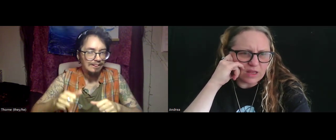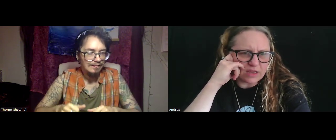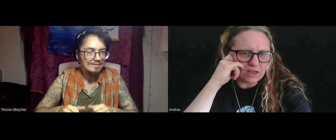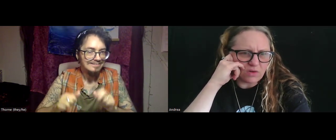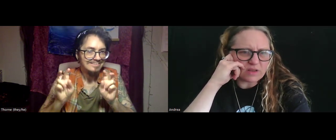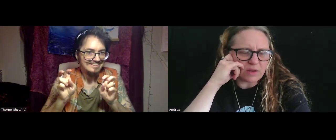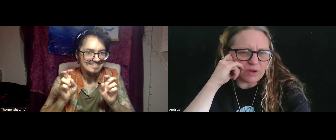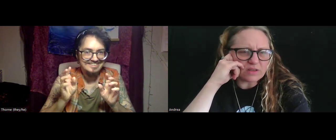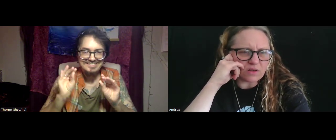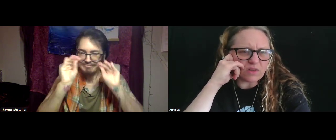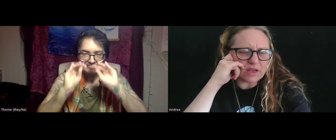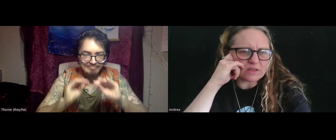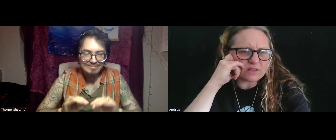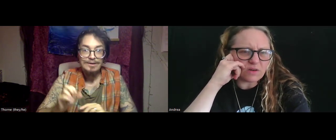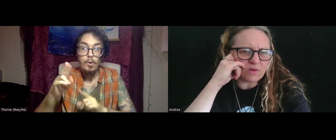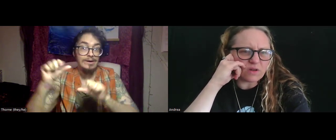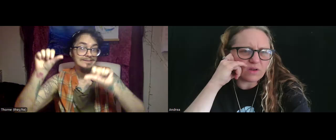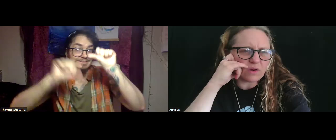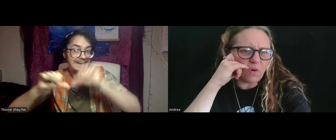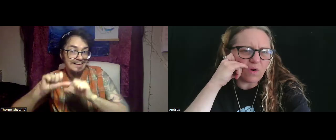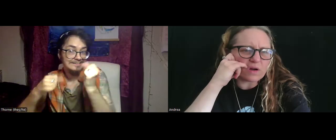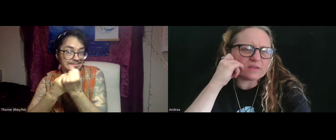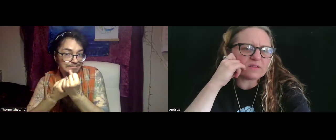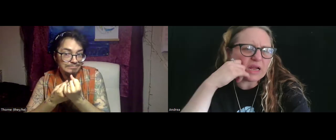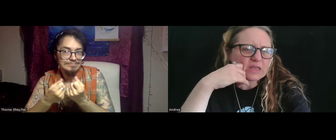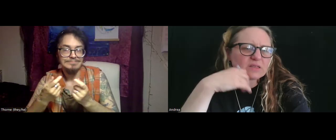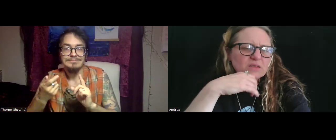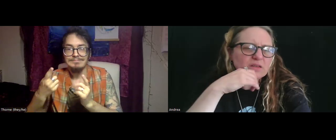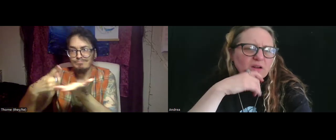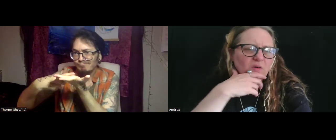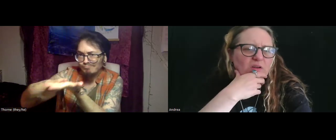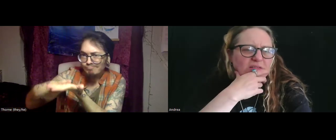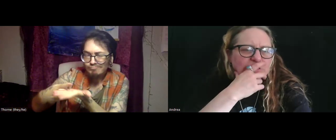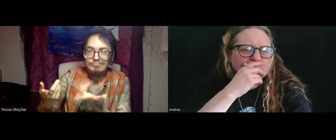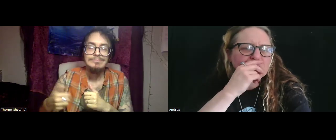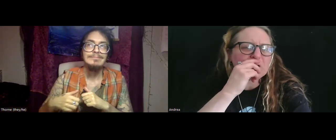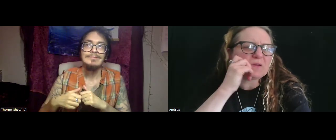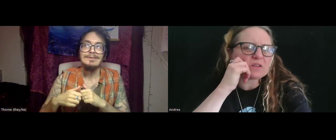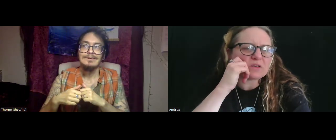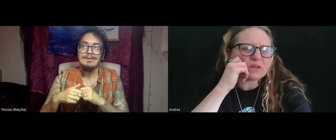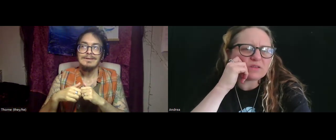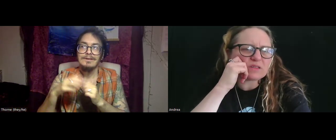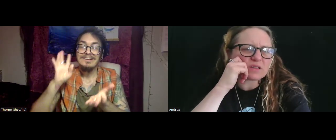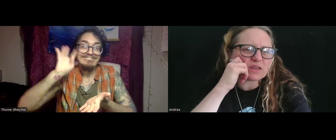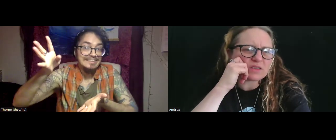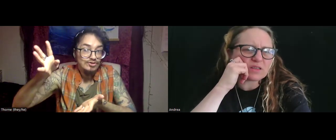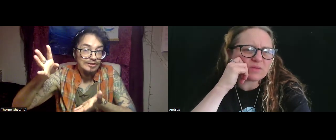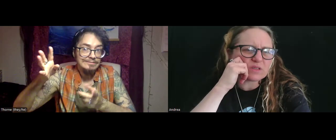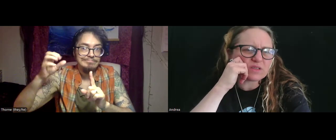Like, it's like a puzzle. And so, or in science, where there's discussing with